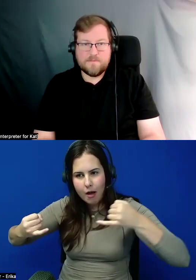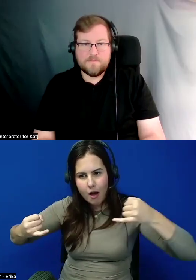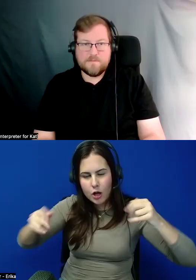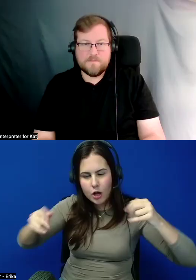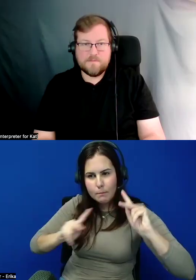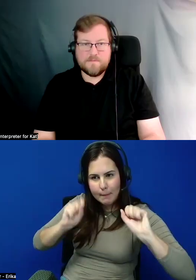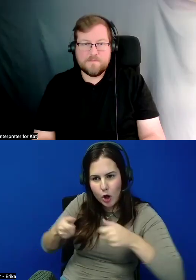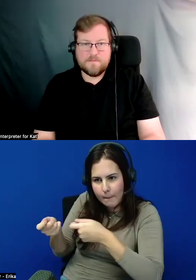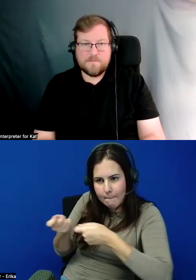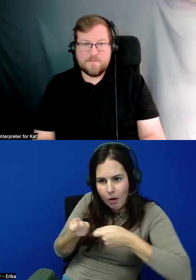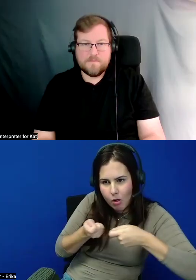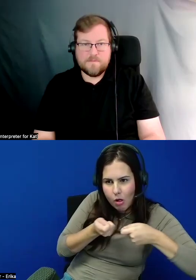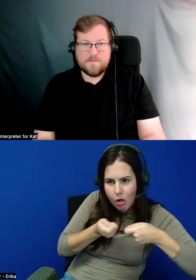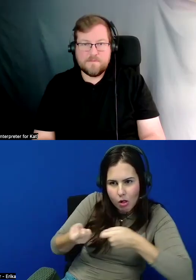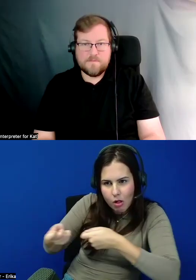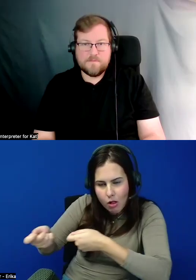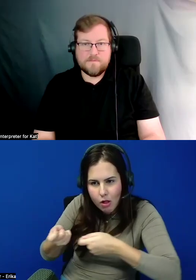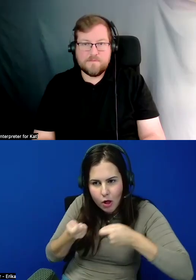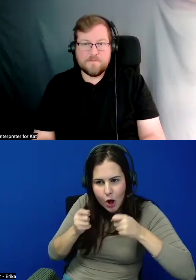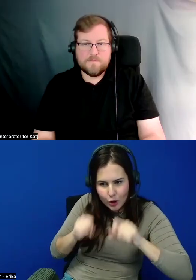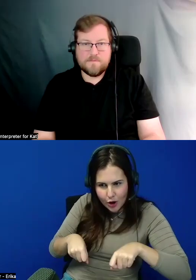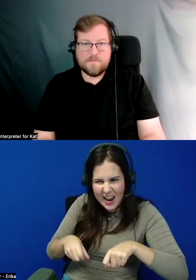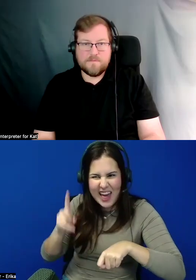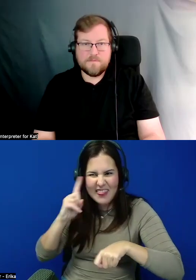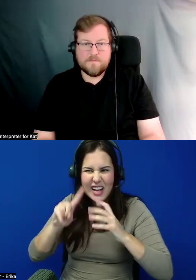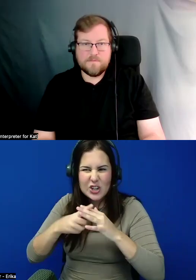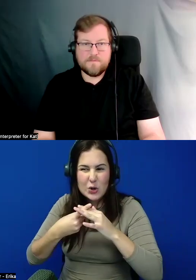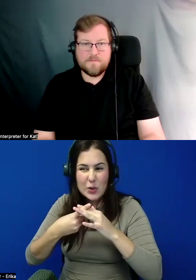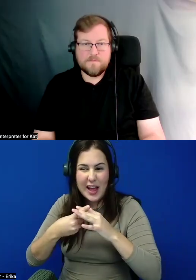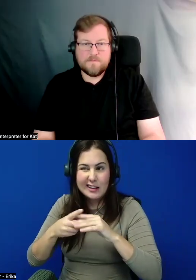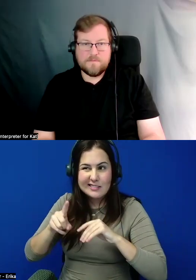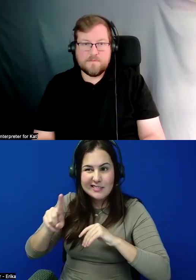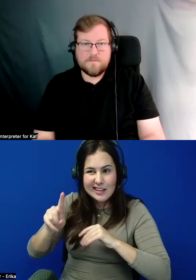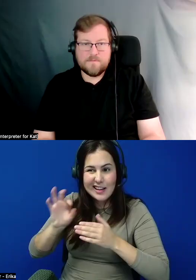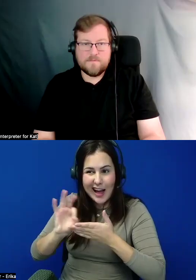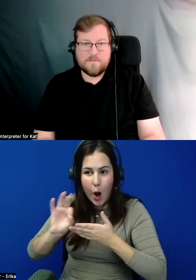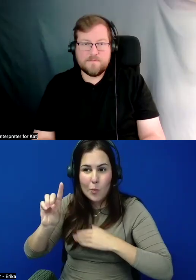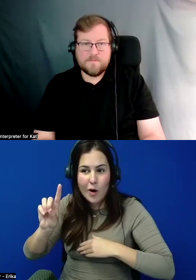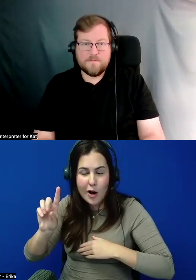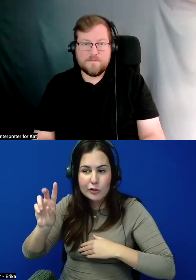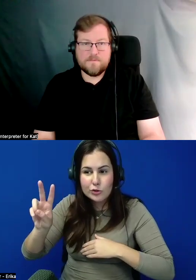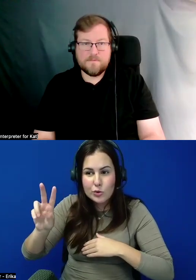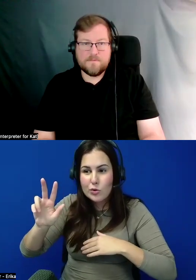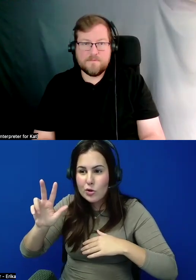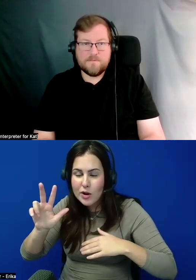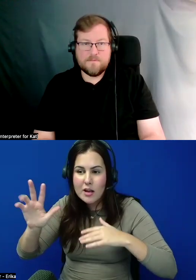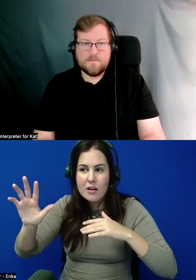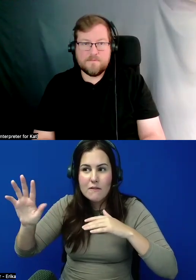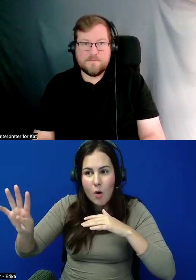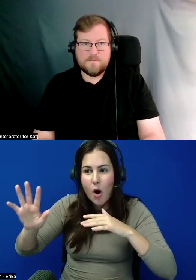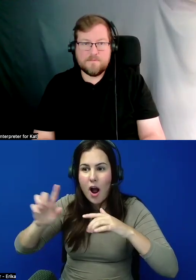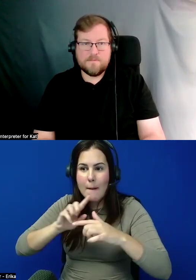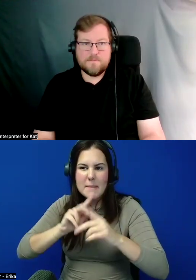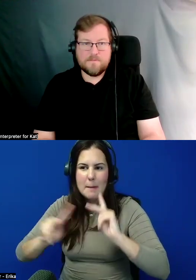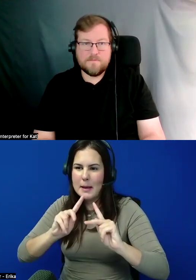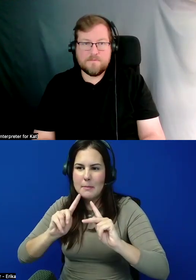be, I think I started off counting, and then eventually we just kind of, everyone kind of synced up, but we'd be like, all right, boat rocks right. And then the